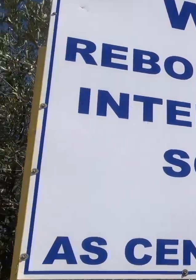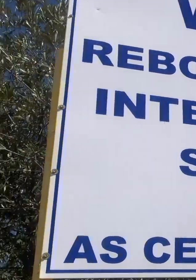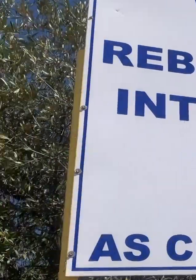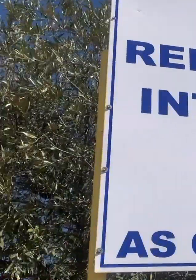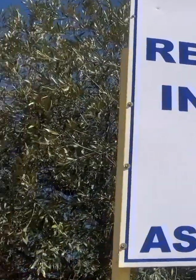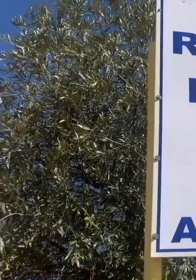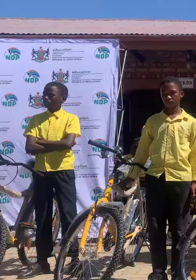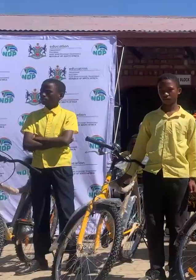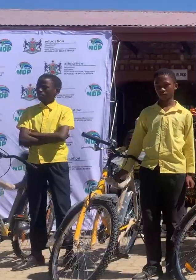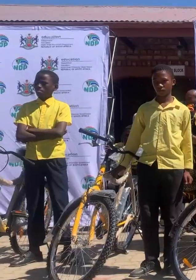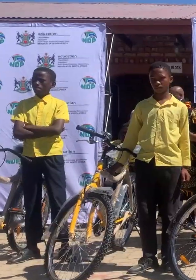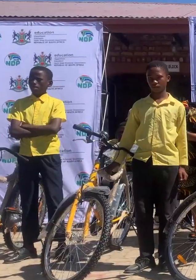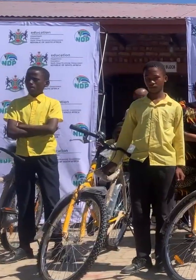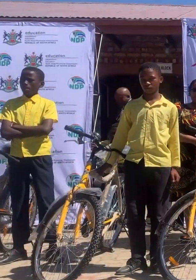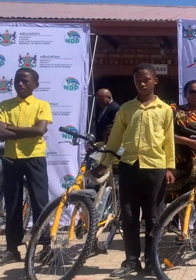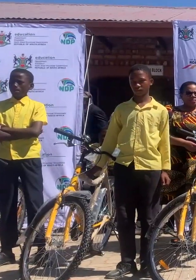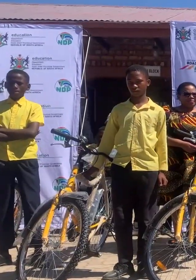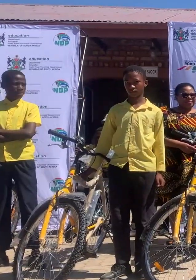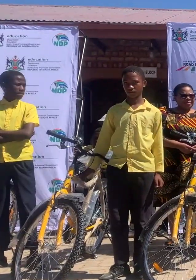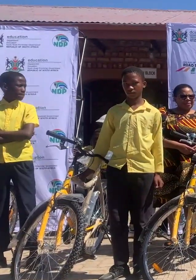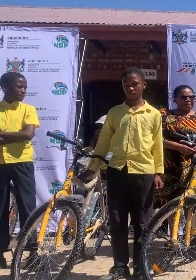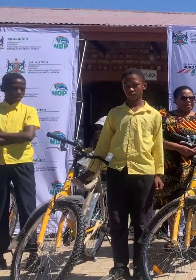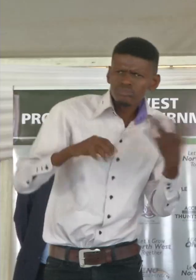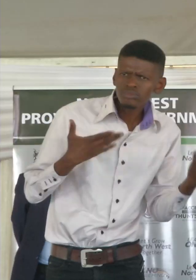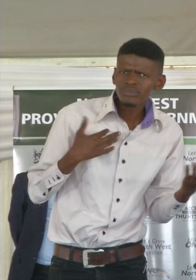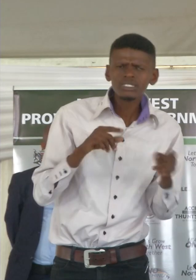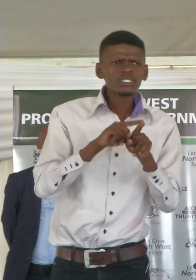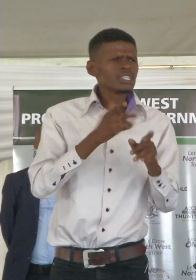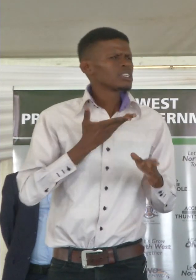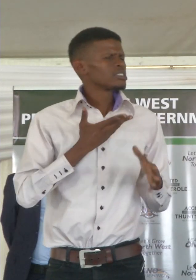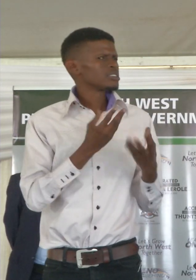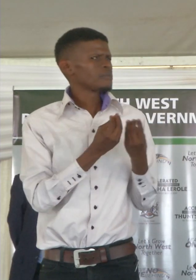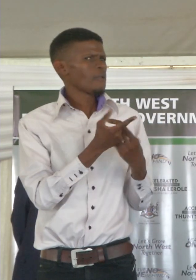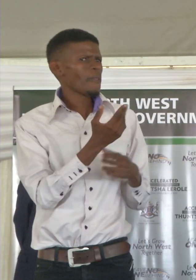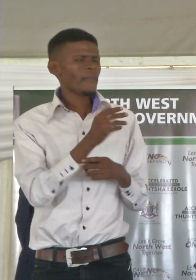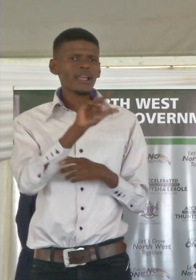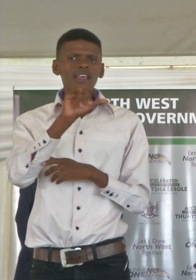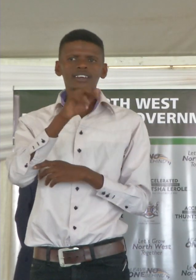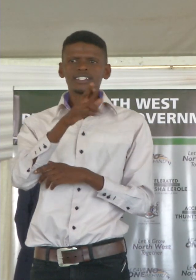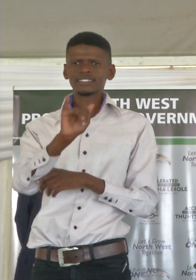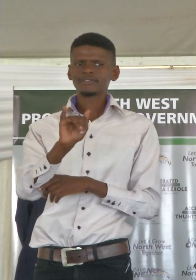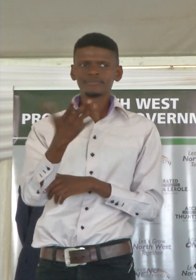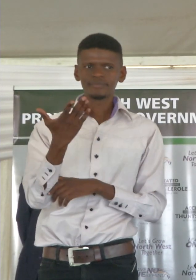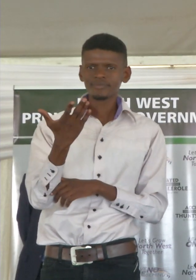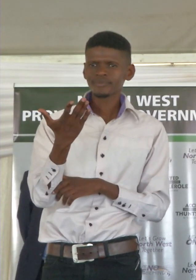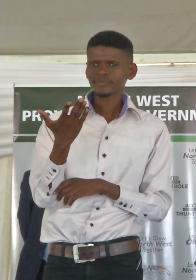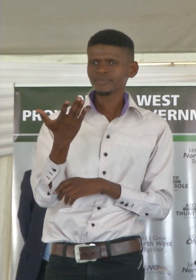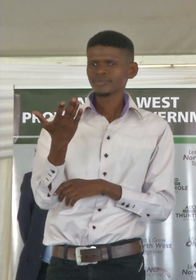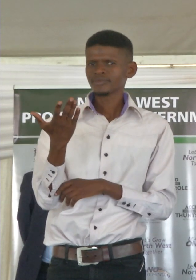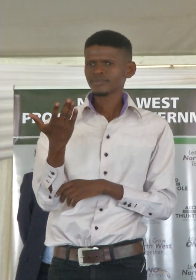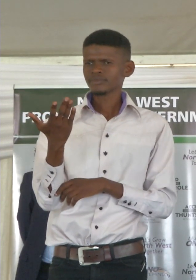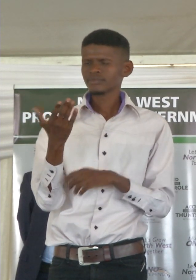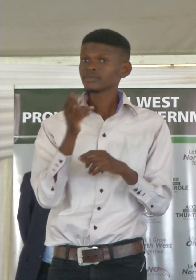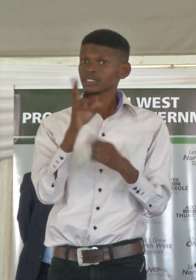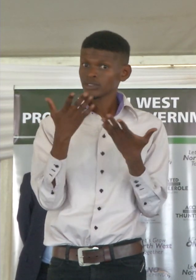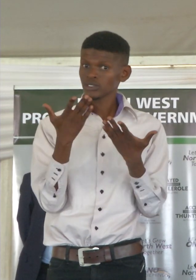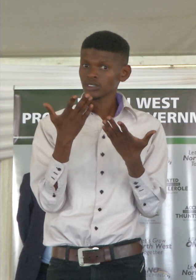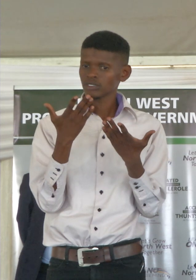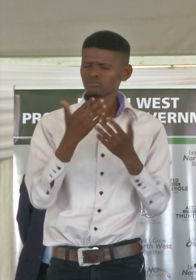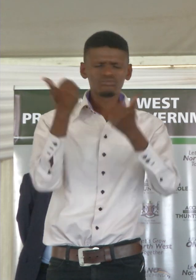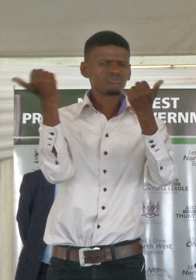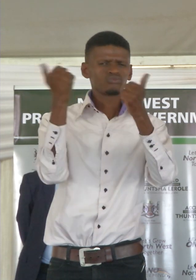that's